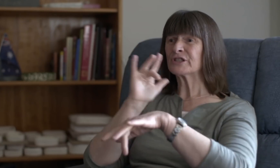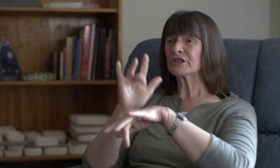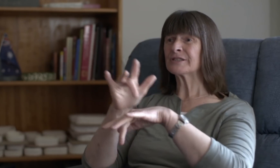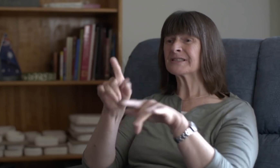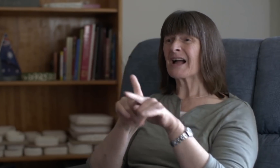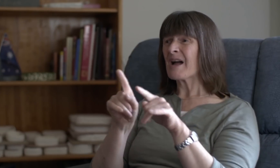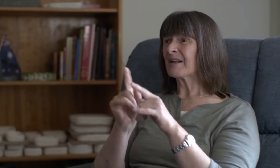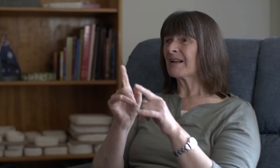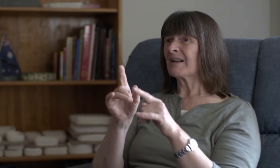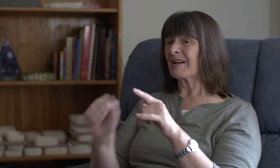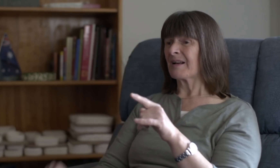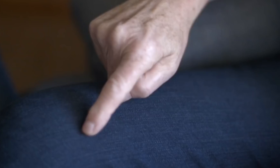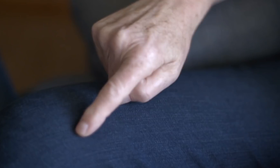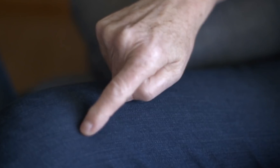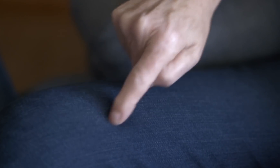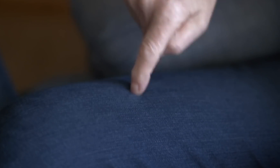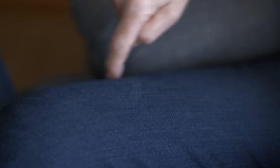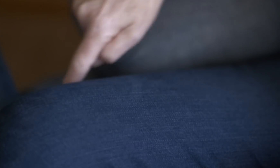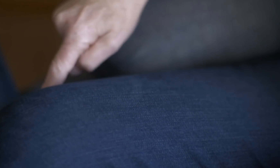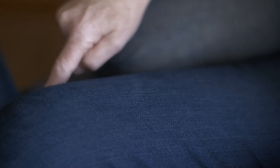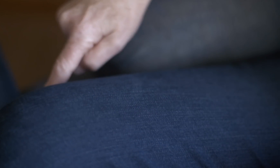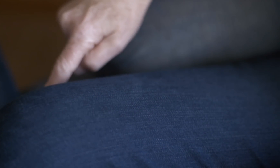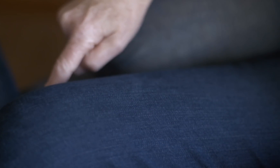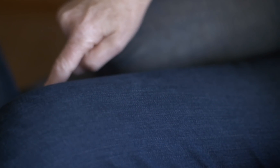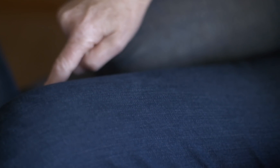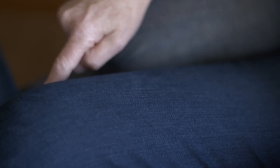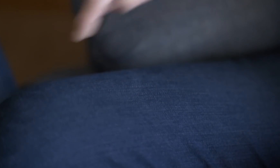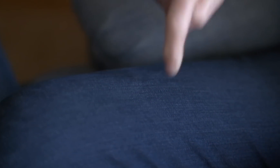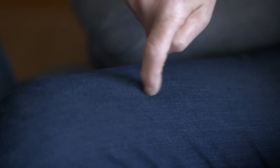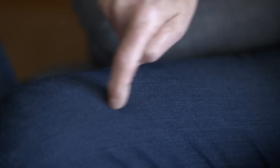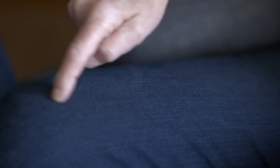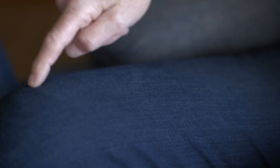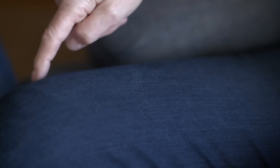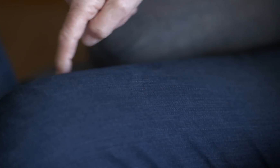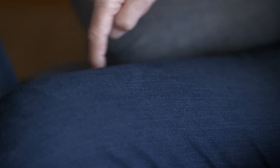me emotional messages too. So a smile, a frown,